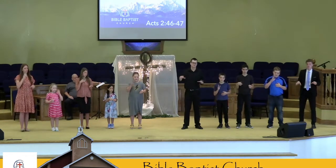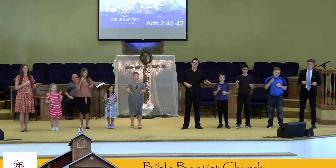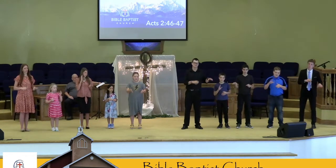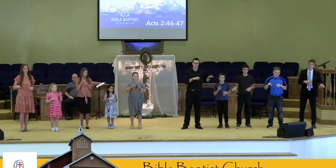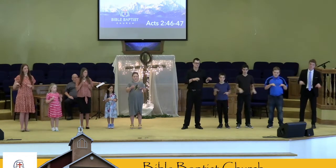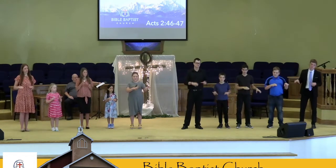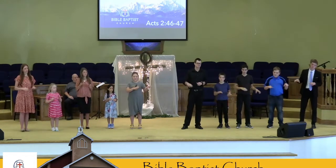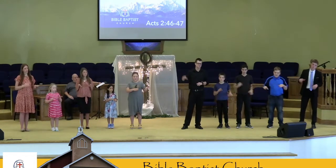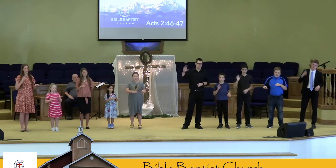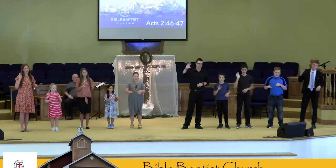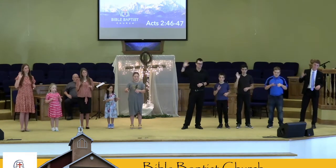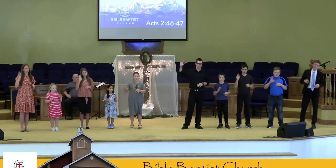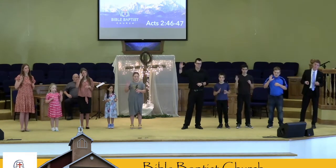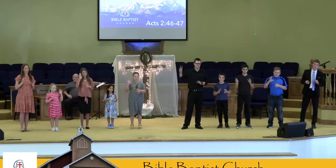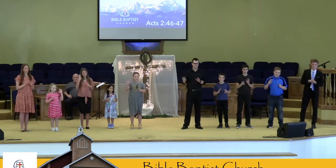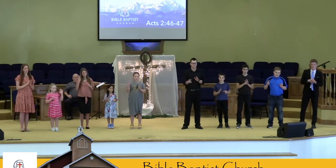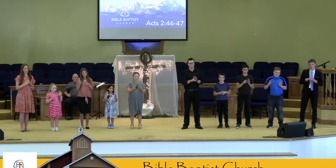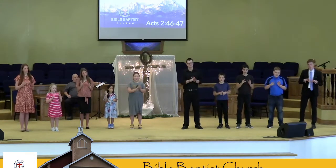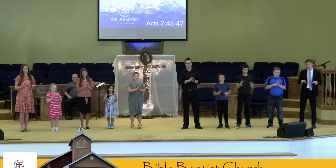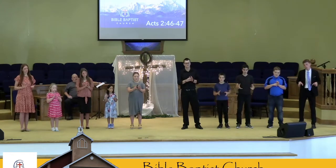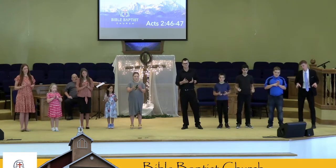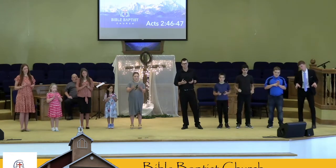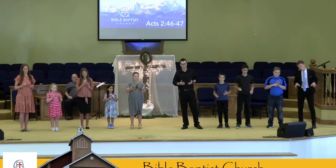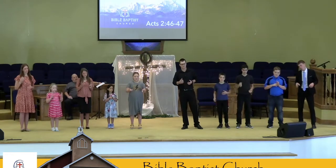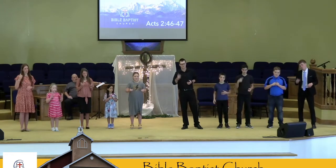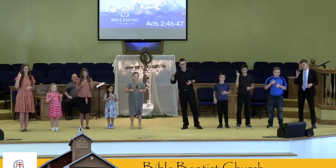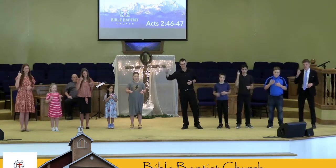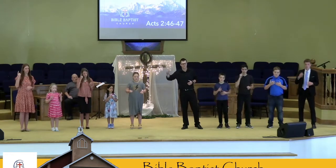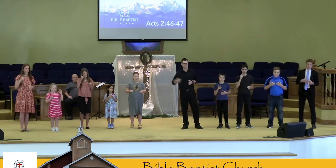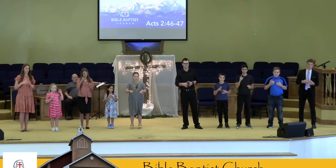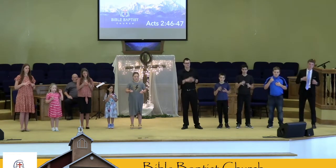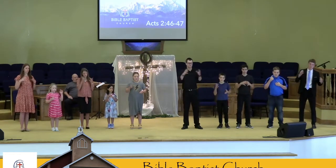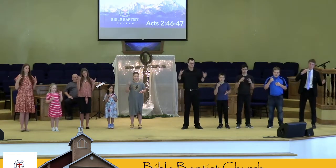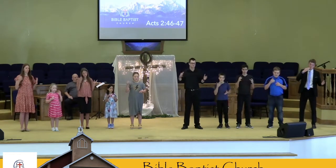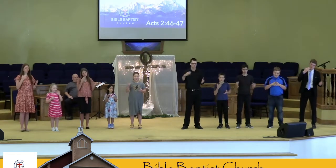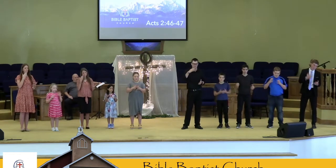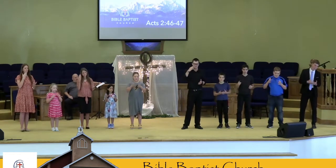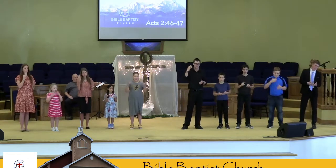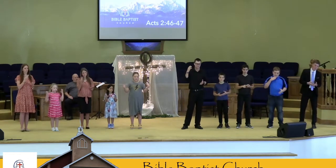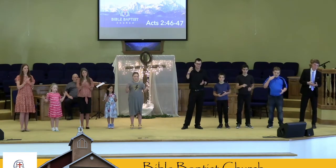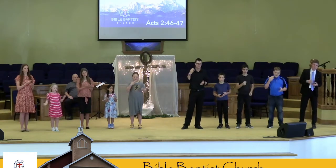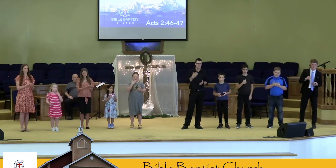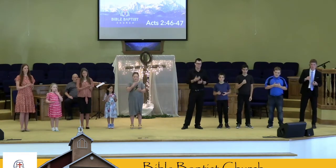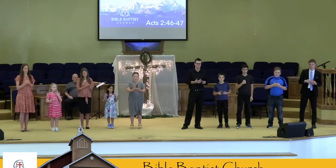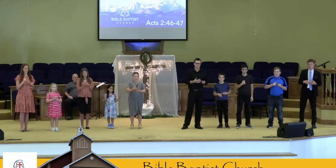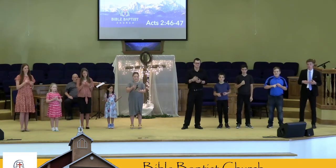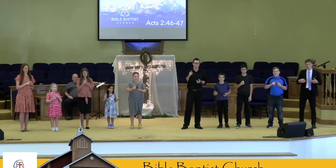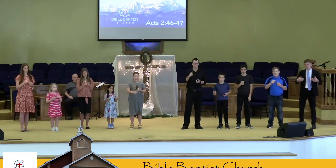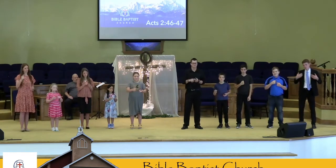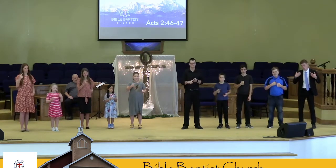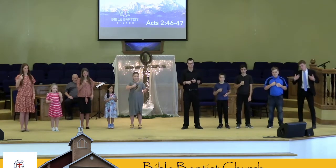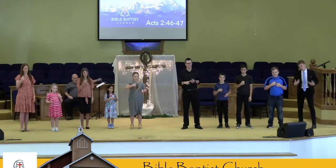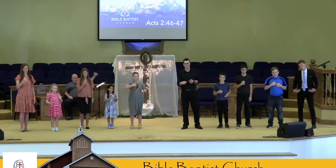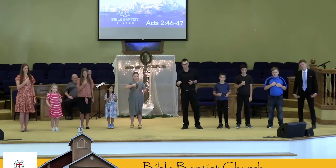I'll do his will. He's so good to